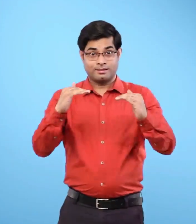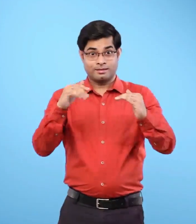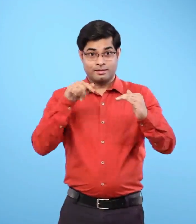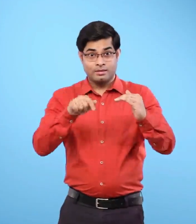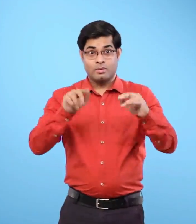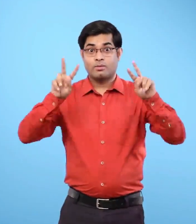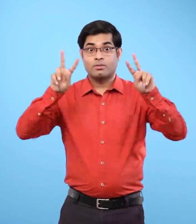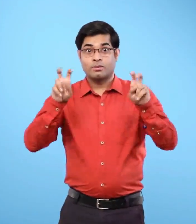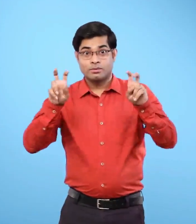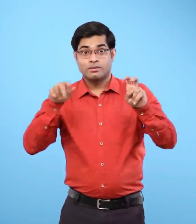Teacher.